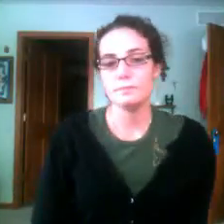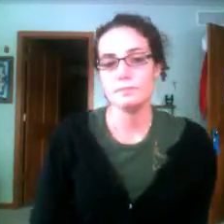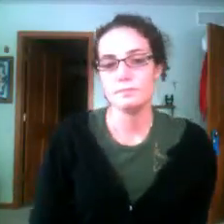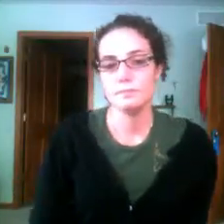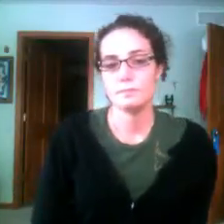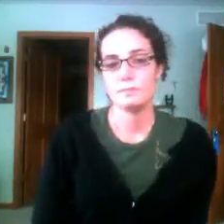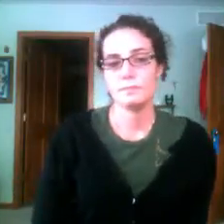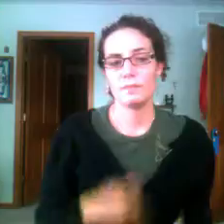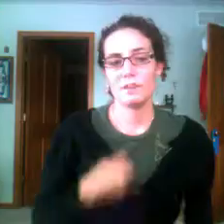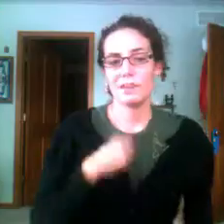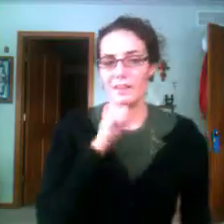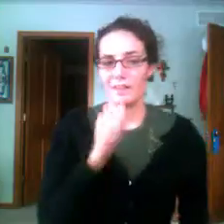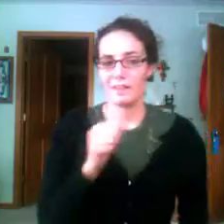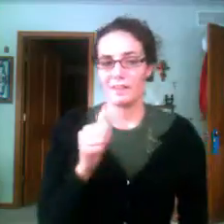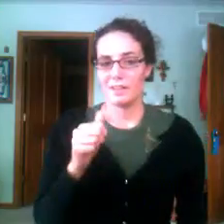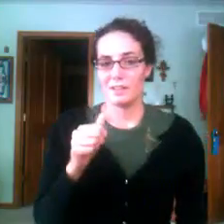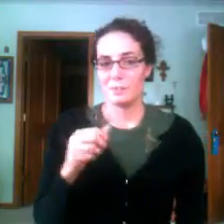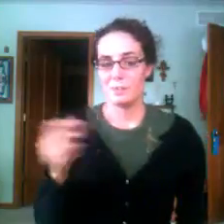I cannot put that number on a number line.